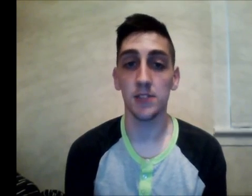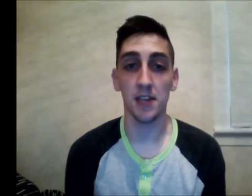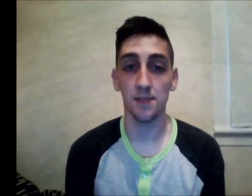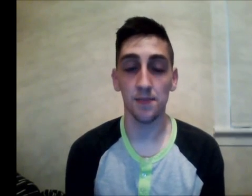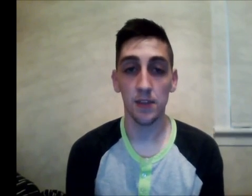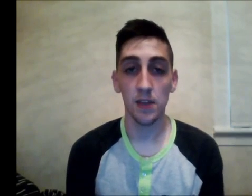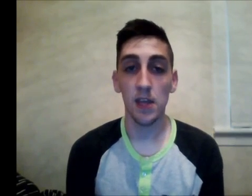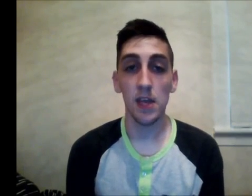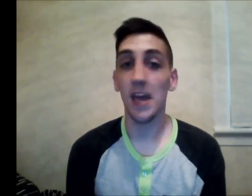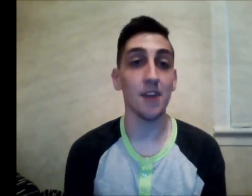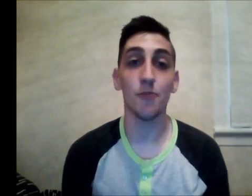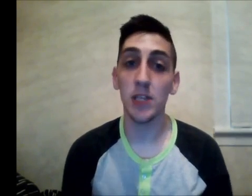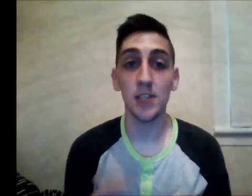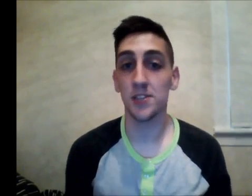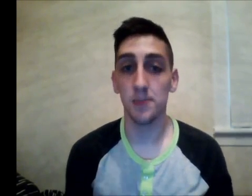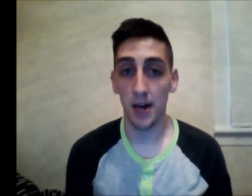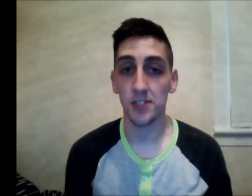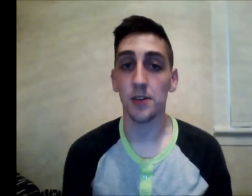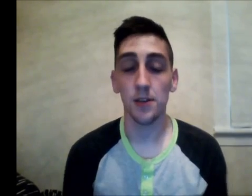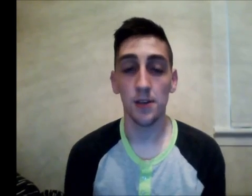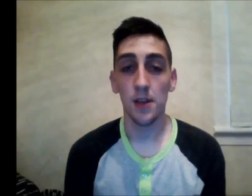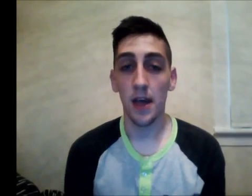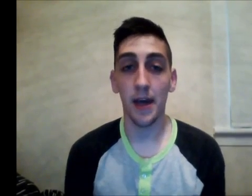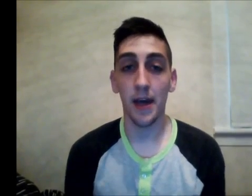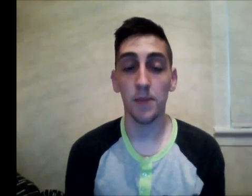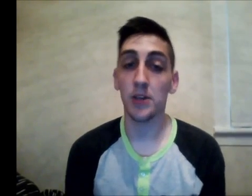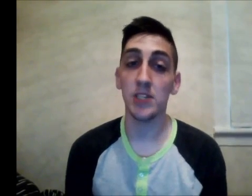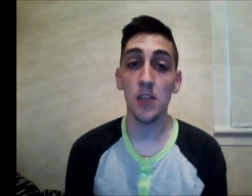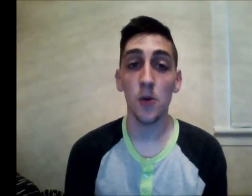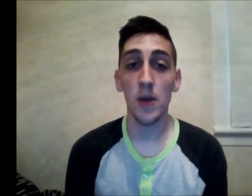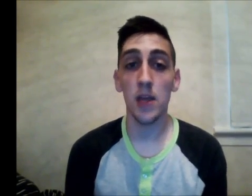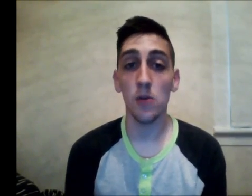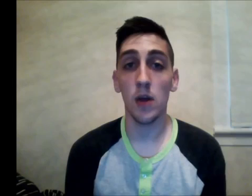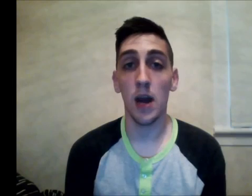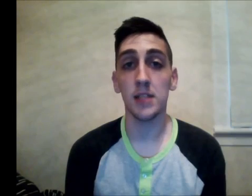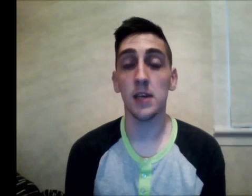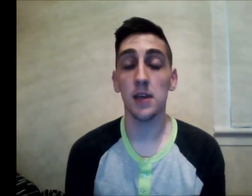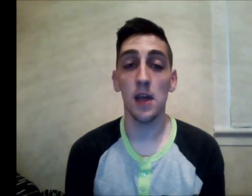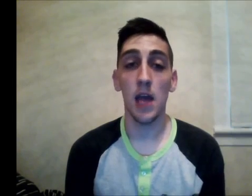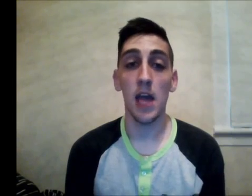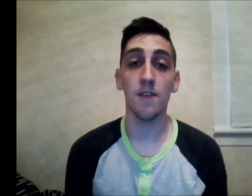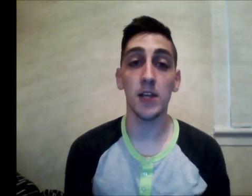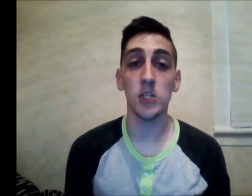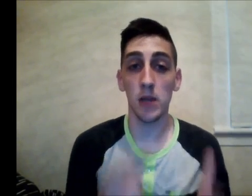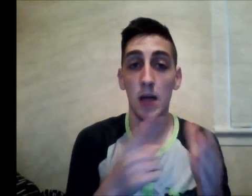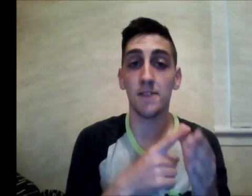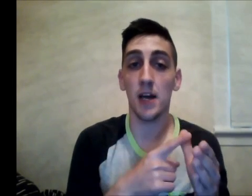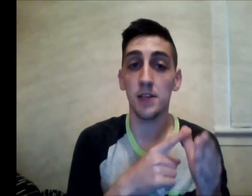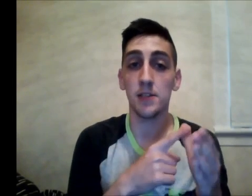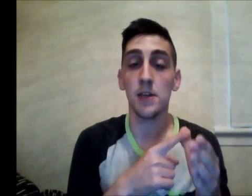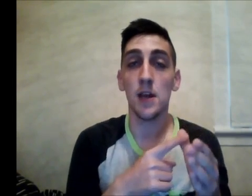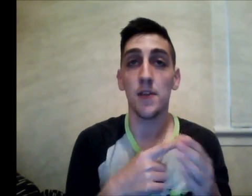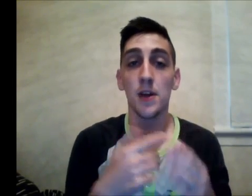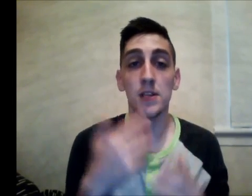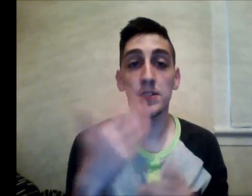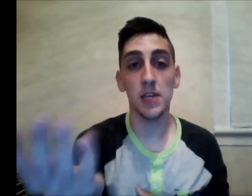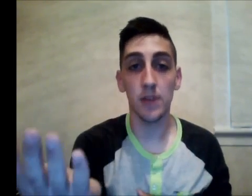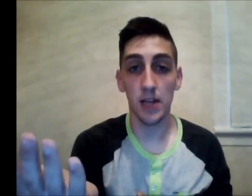sign. It really doesn't matter, because either way you look at it, if I do my left hand, they're going to see it